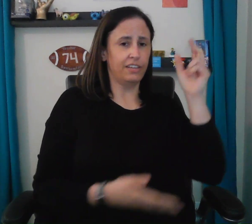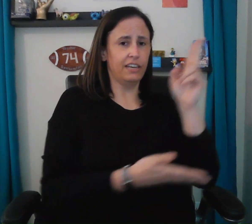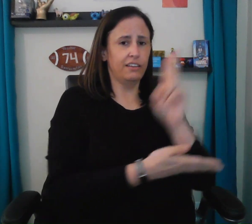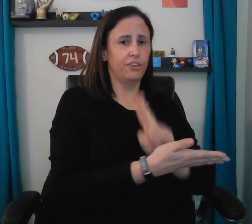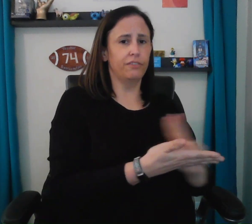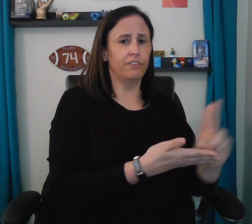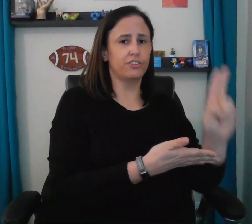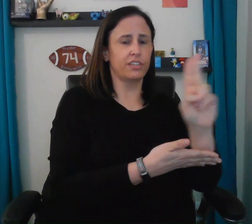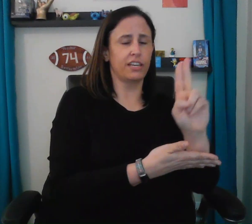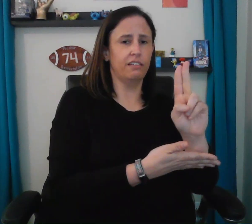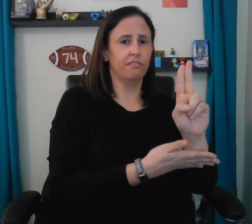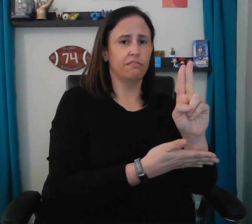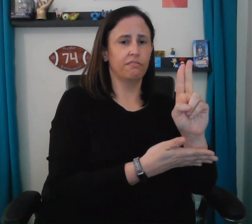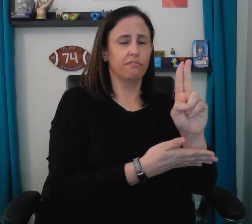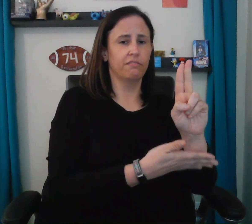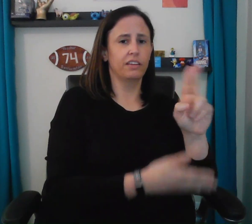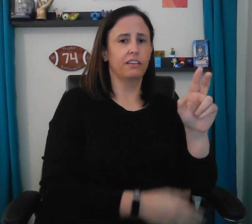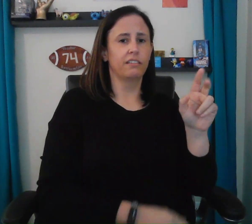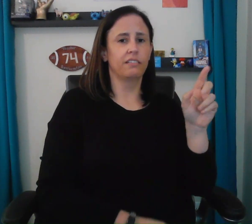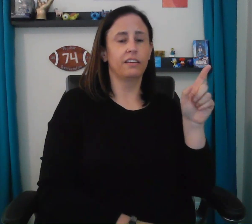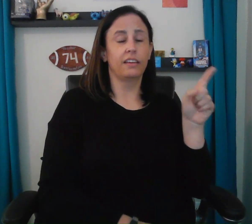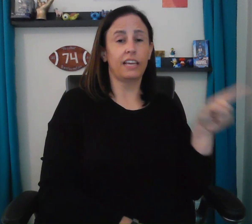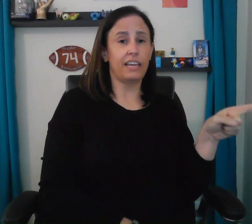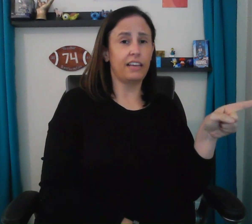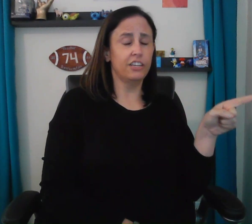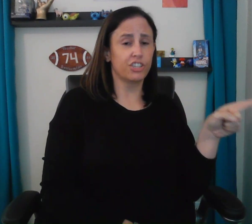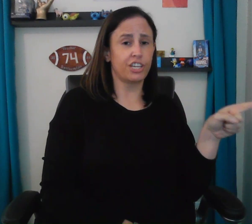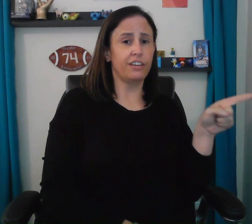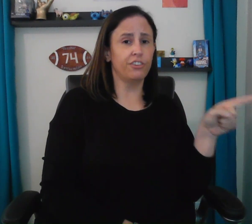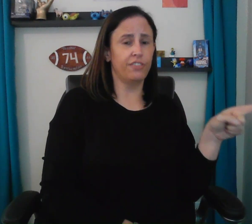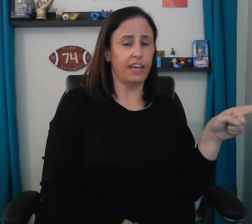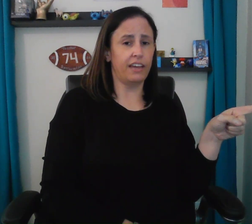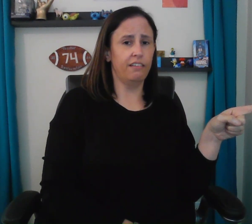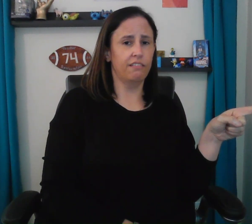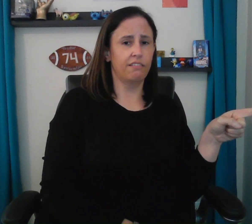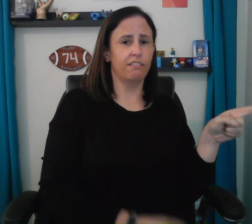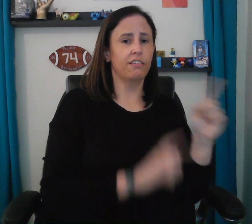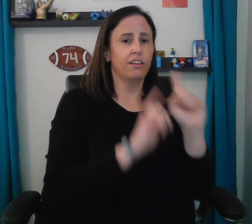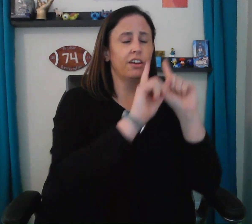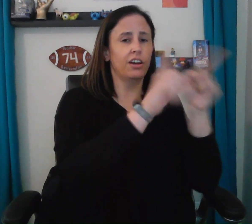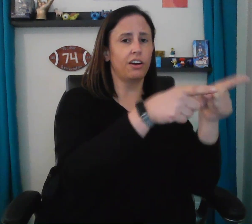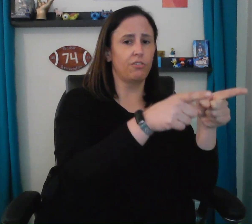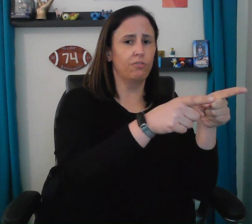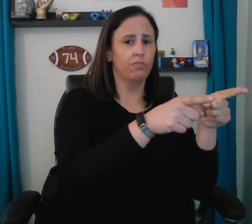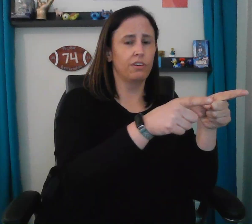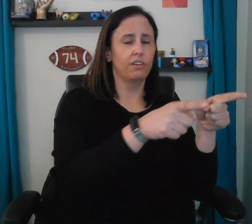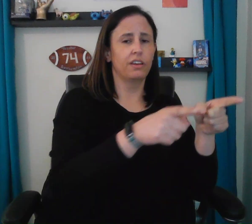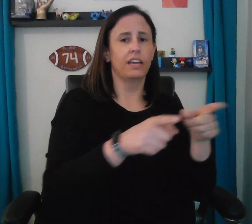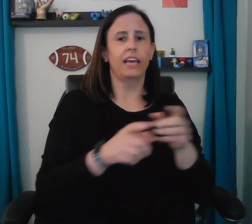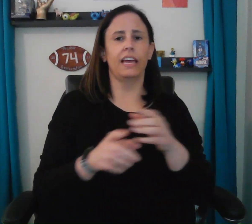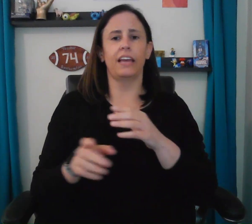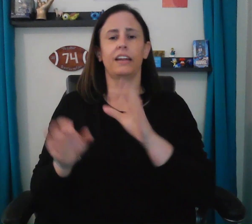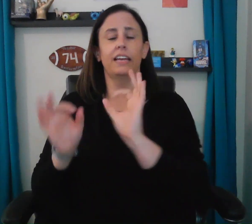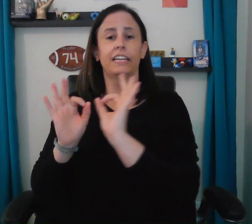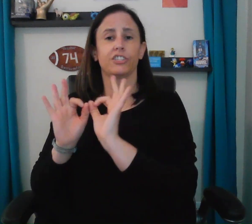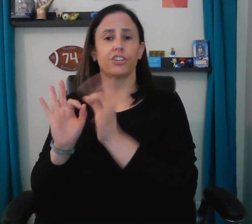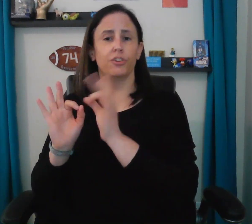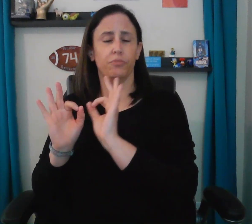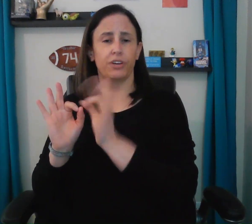Gallaudet University, he, she, or they go and